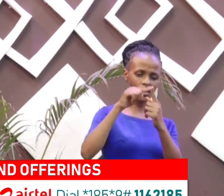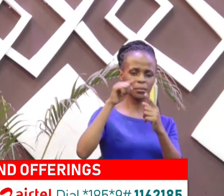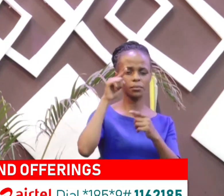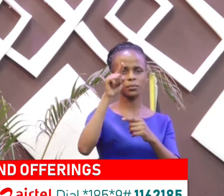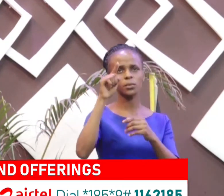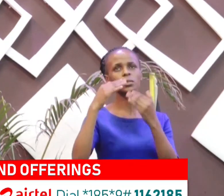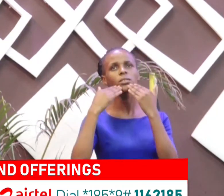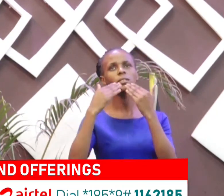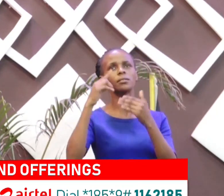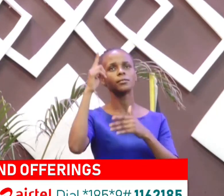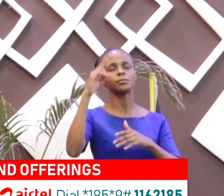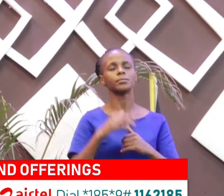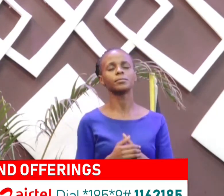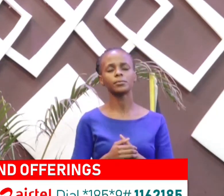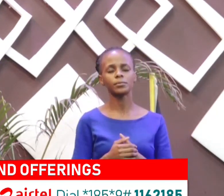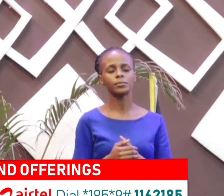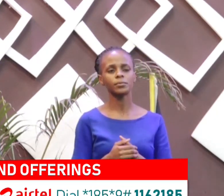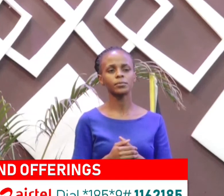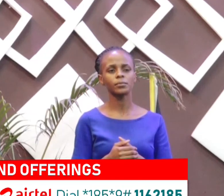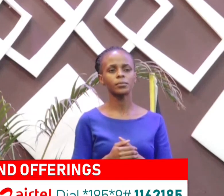Heavenly Father, we come before you and thank